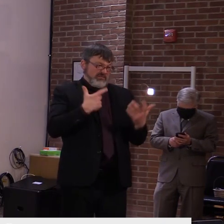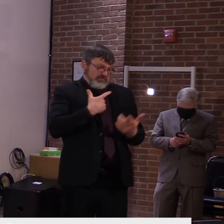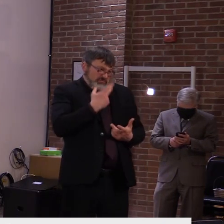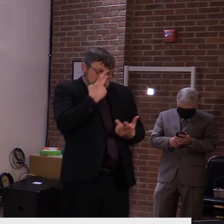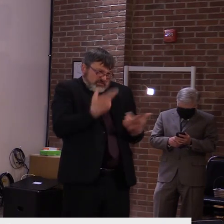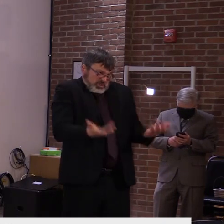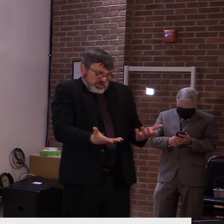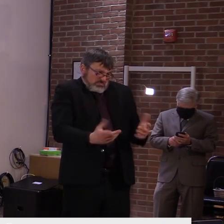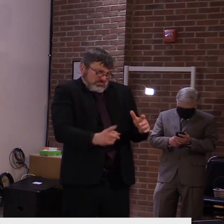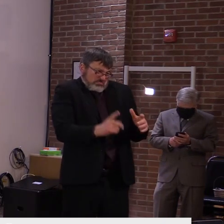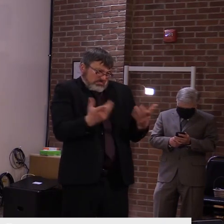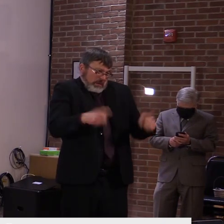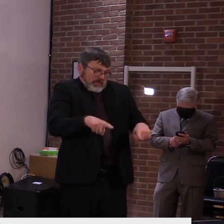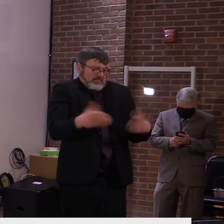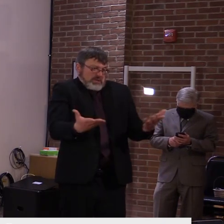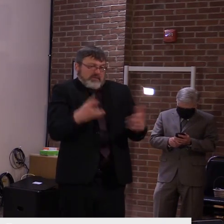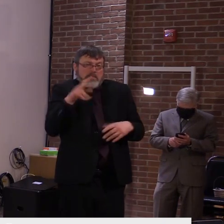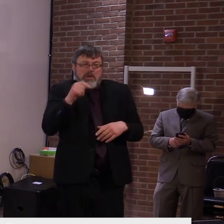said.